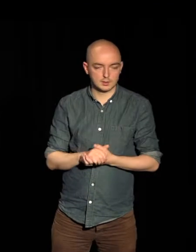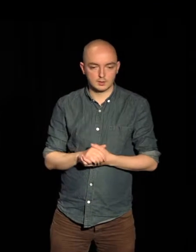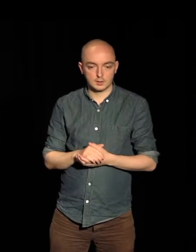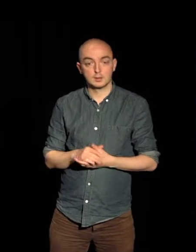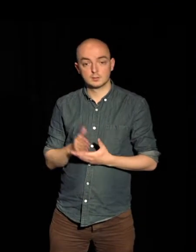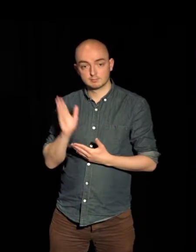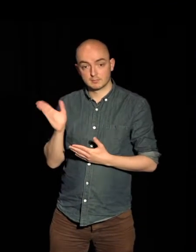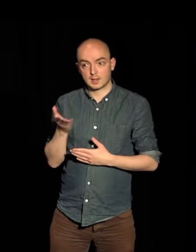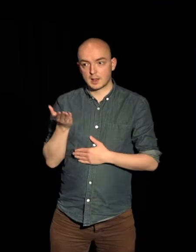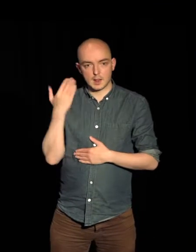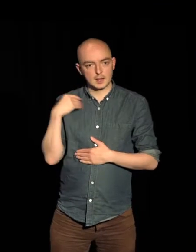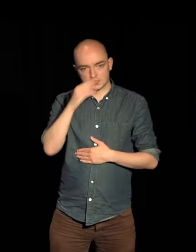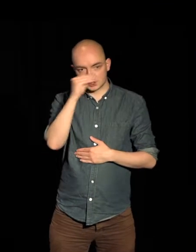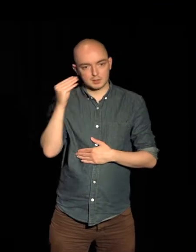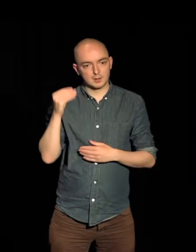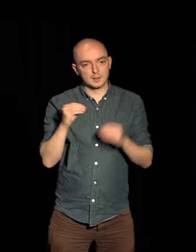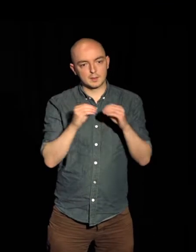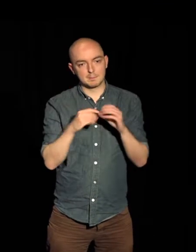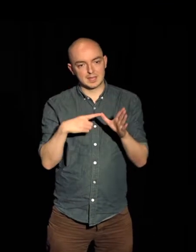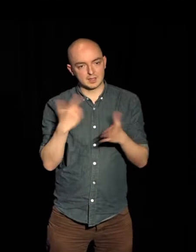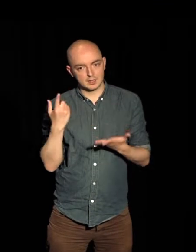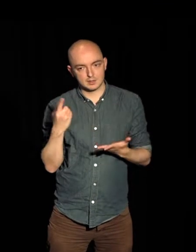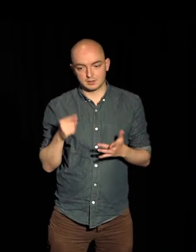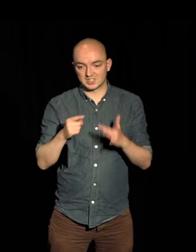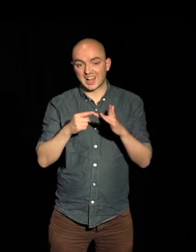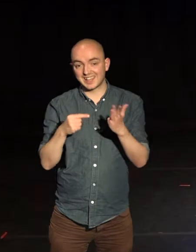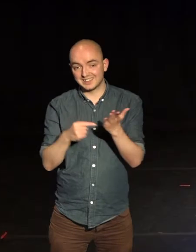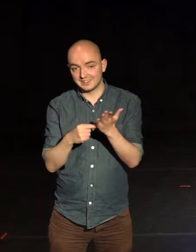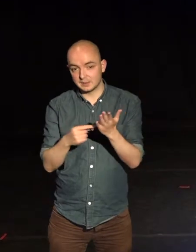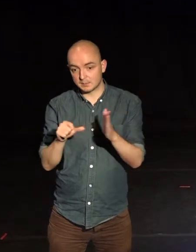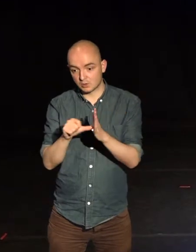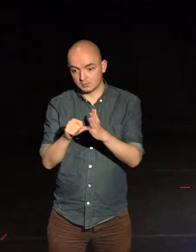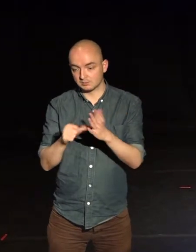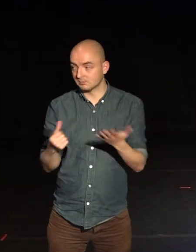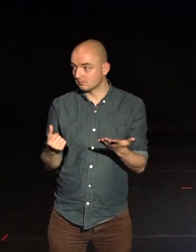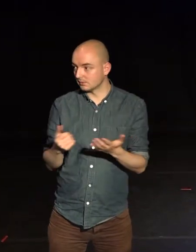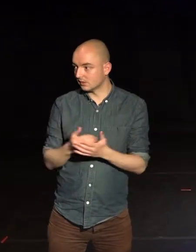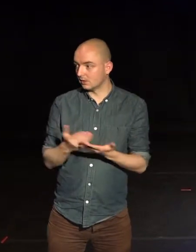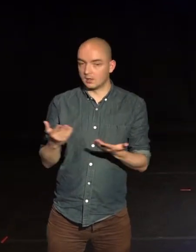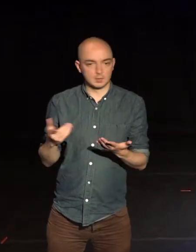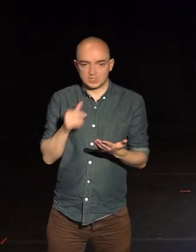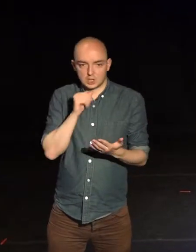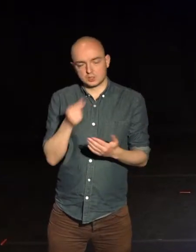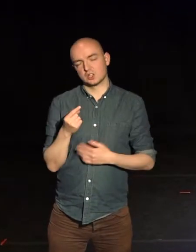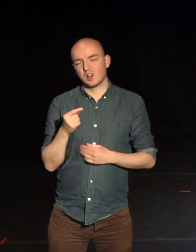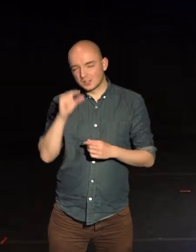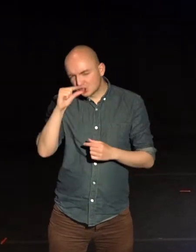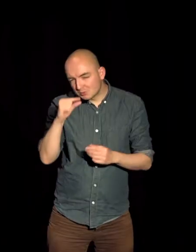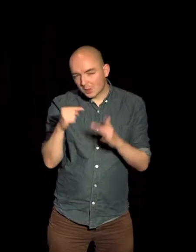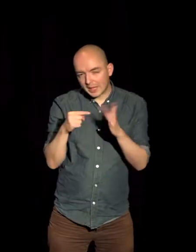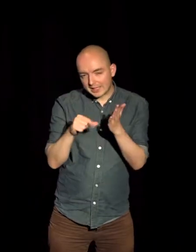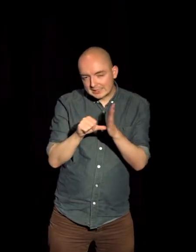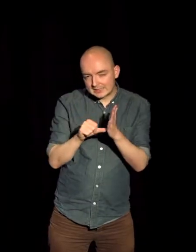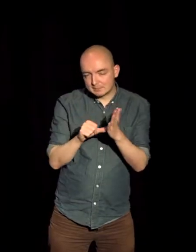okay, we had an IT failure. It's not just a little IT failure anymore, it's people heaping up in airports all over the world for